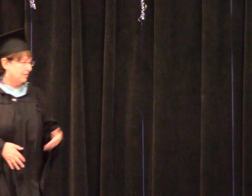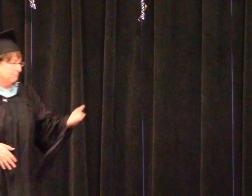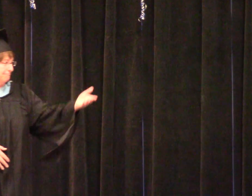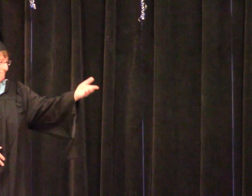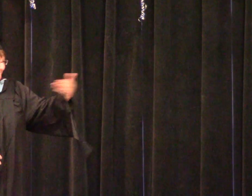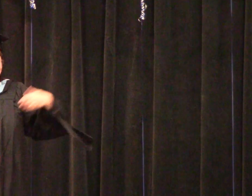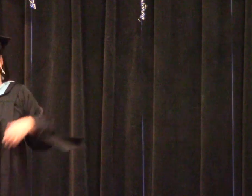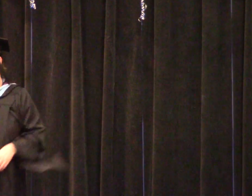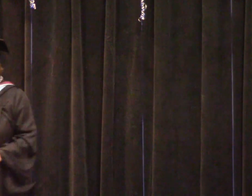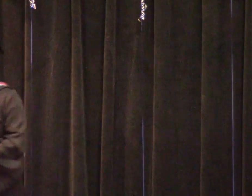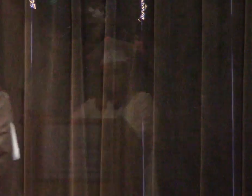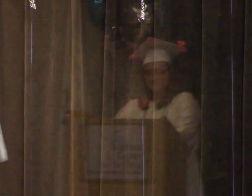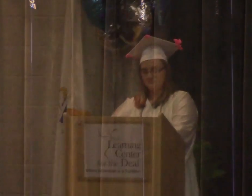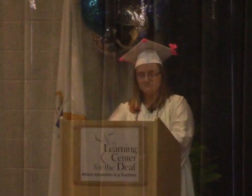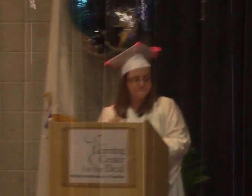crested commencement speaker today?